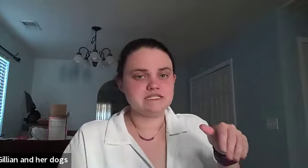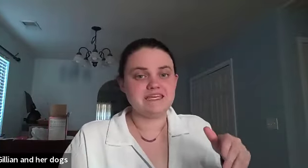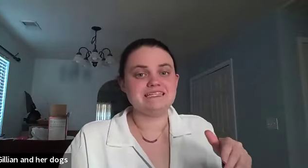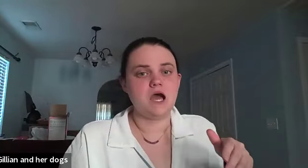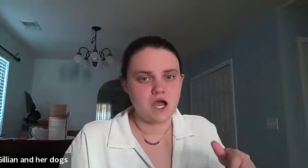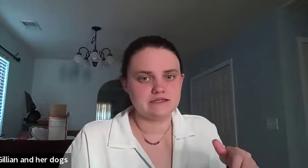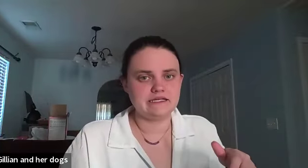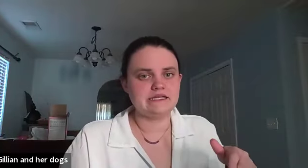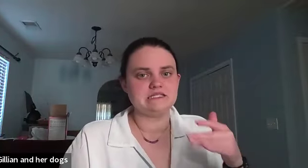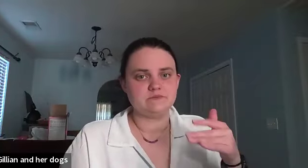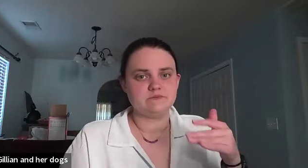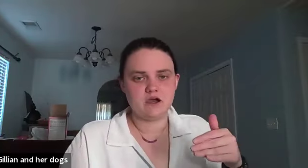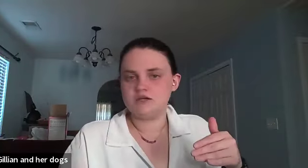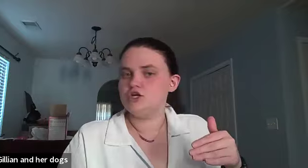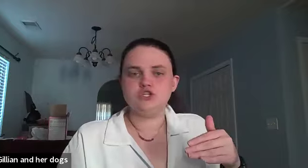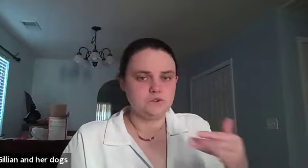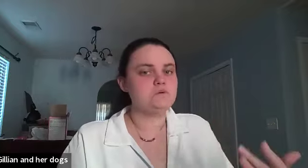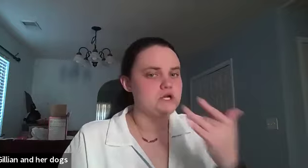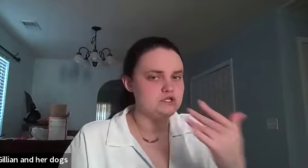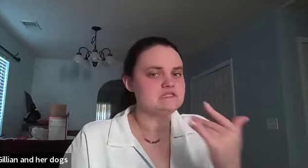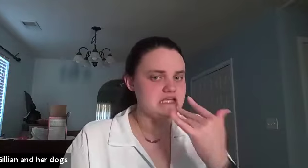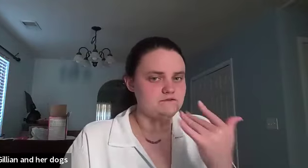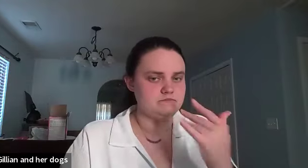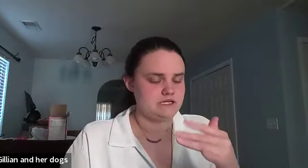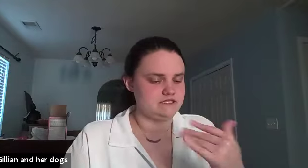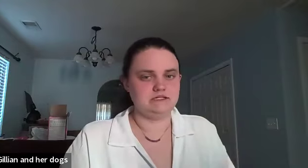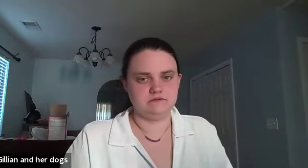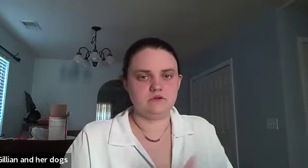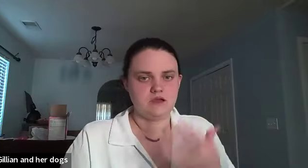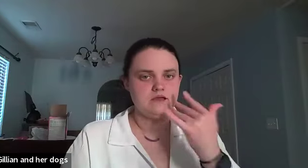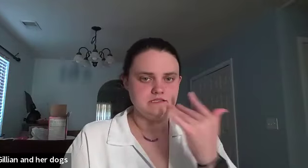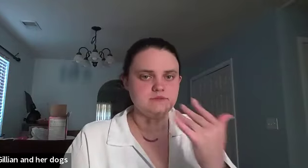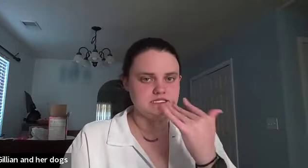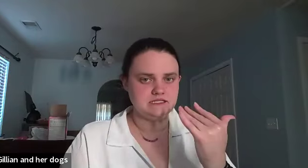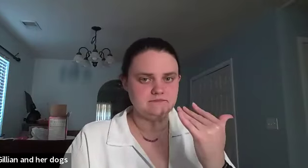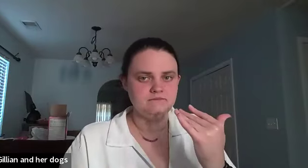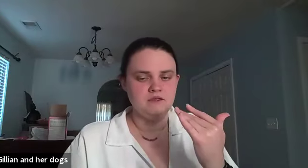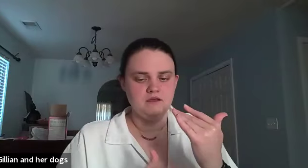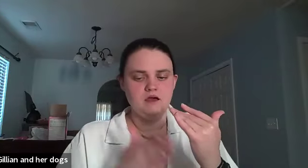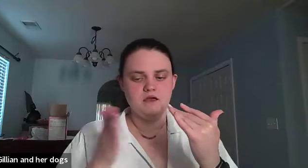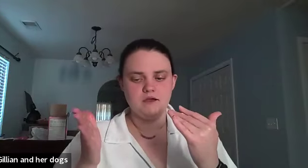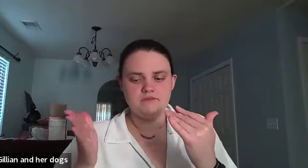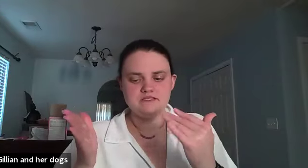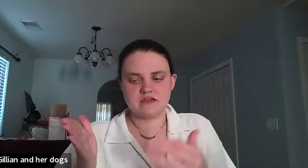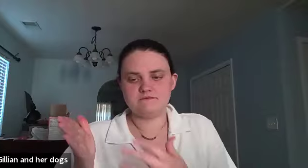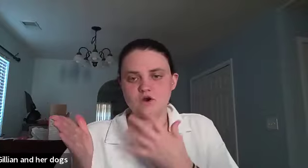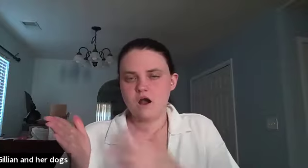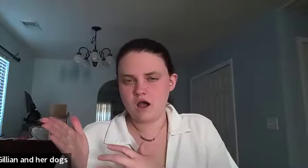saying something is hot, like it is spicy hot, you would want to use the sign for spicy. Okay, spicy. The sign for